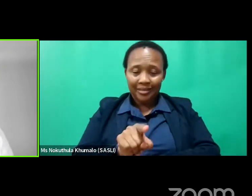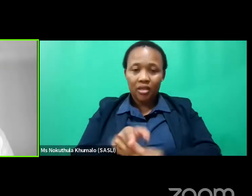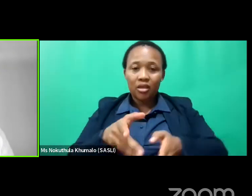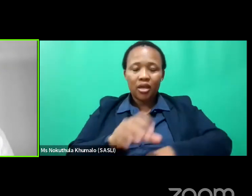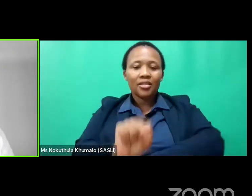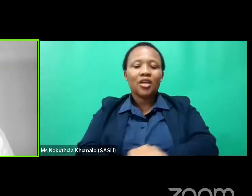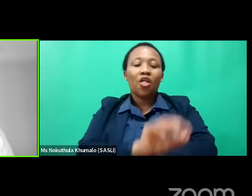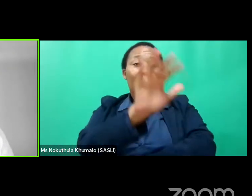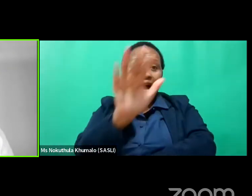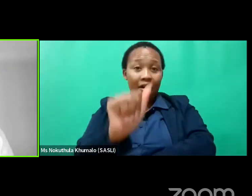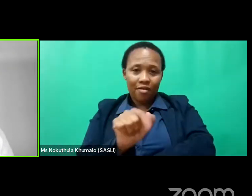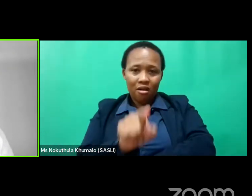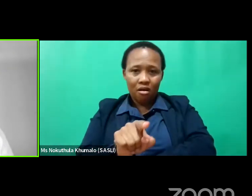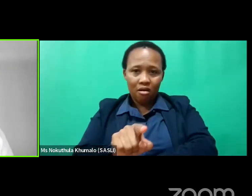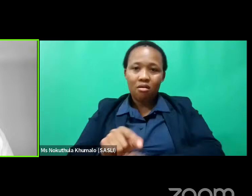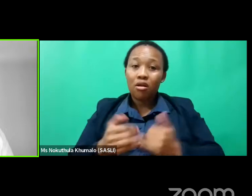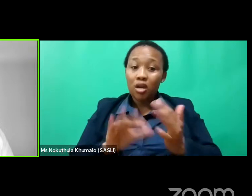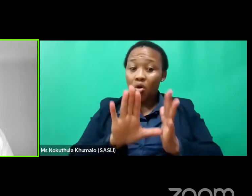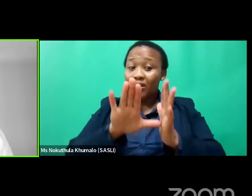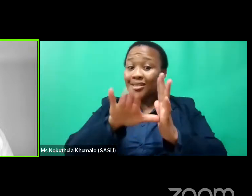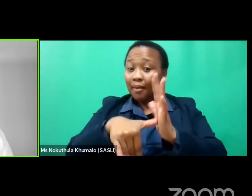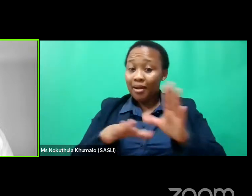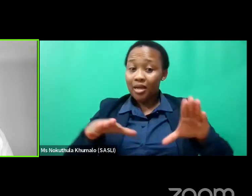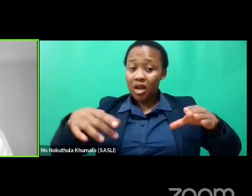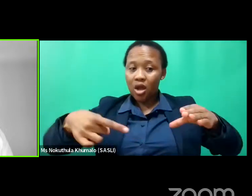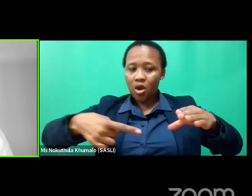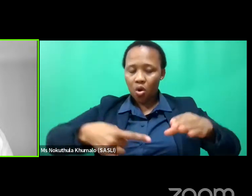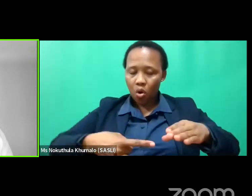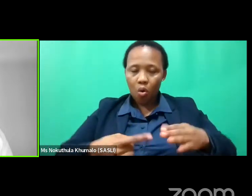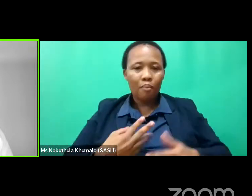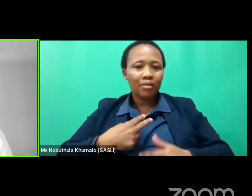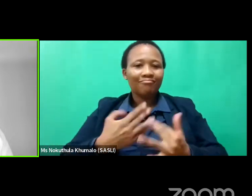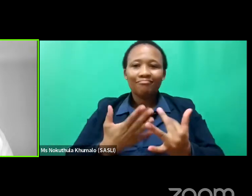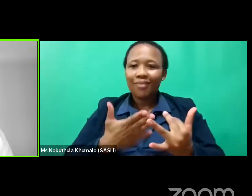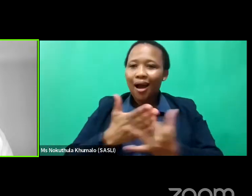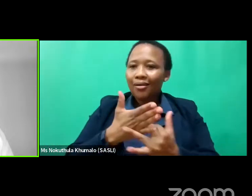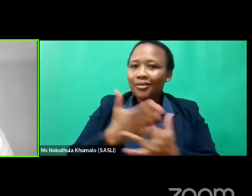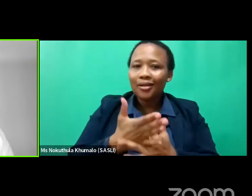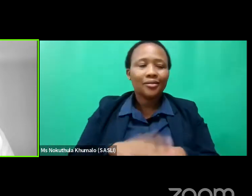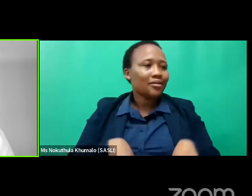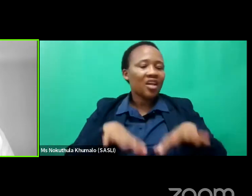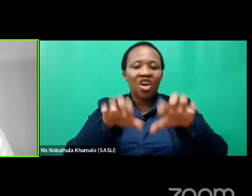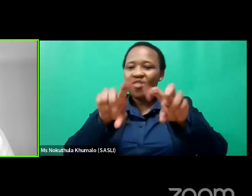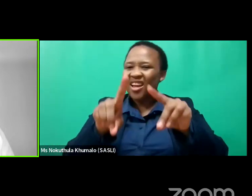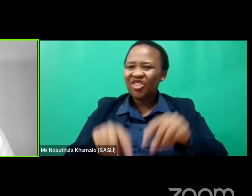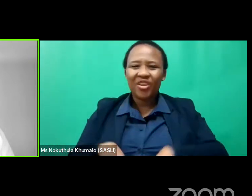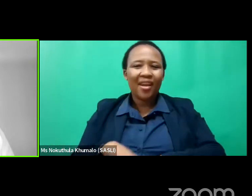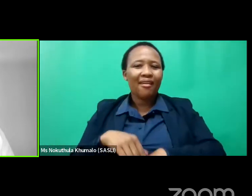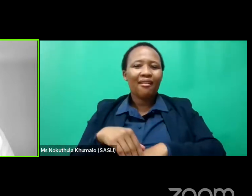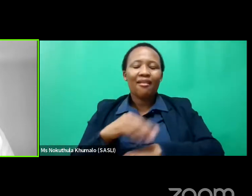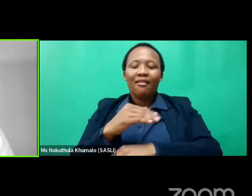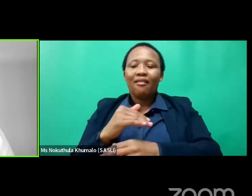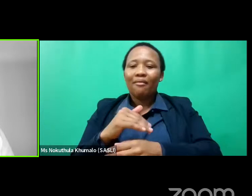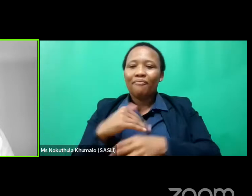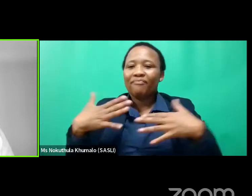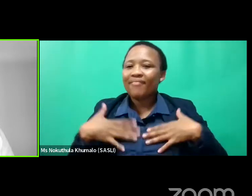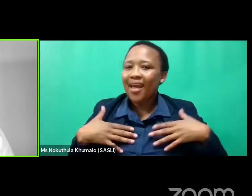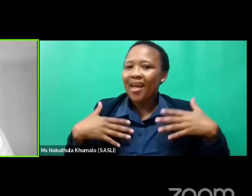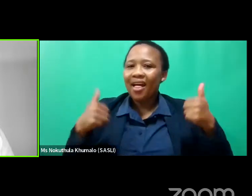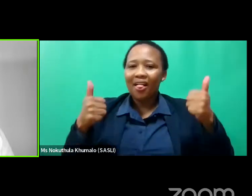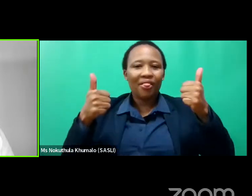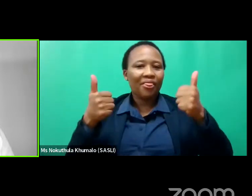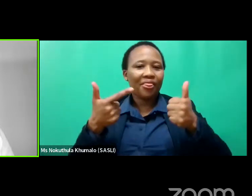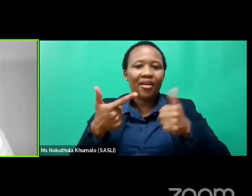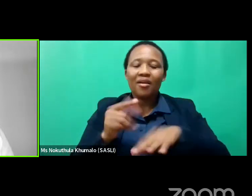continue to lack access to adequate health and good education, and are at risk of